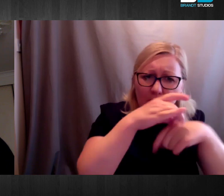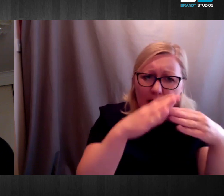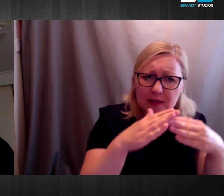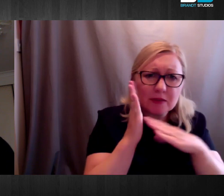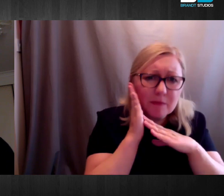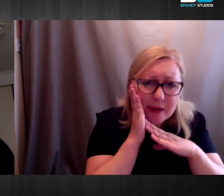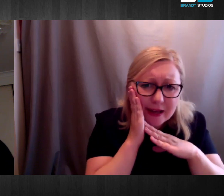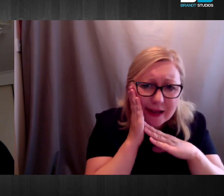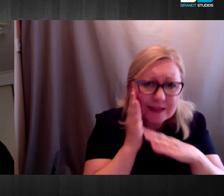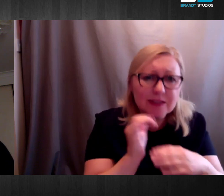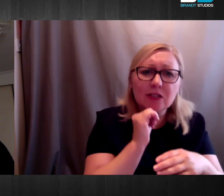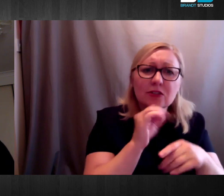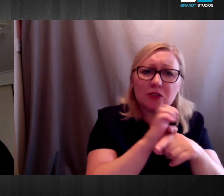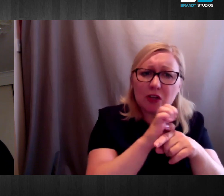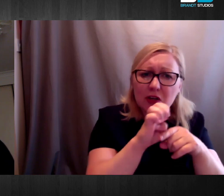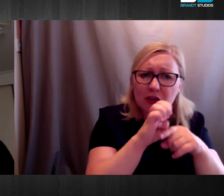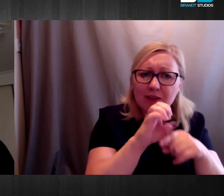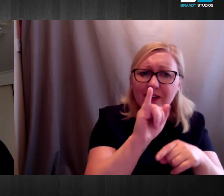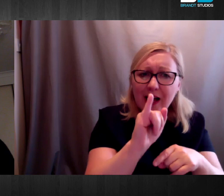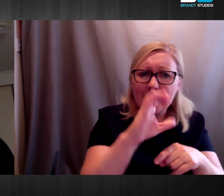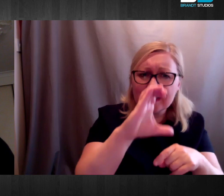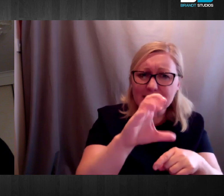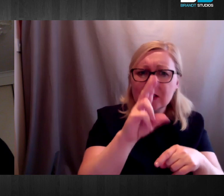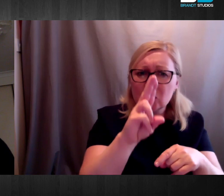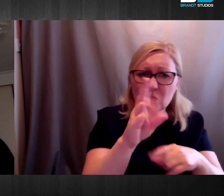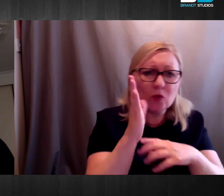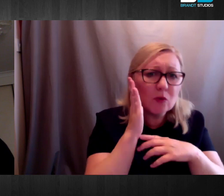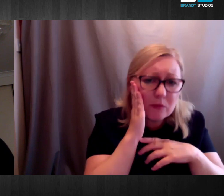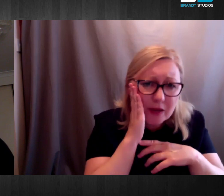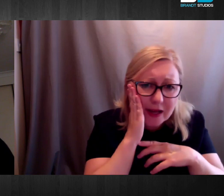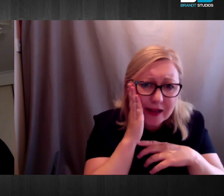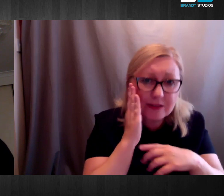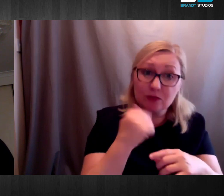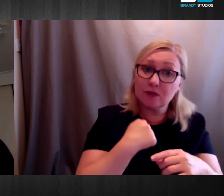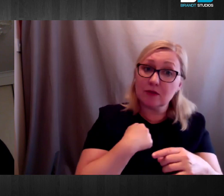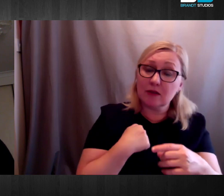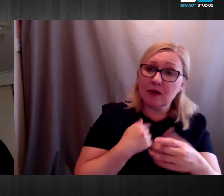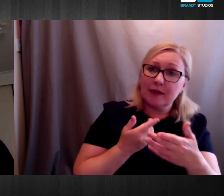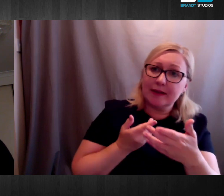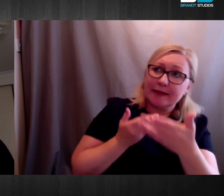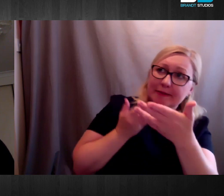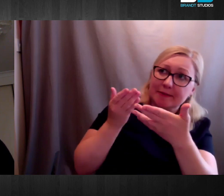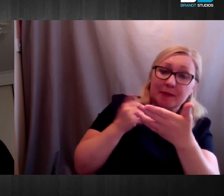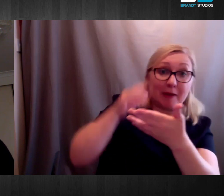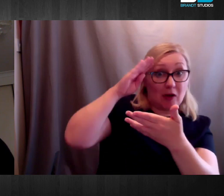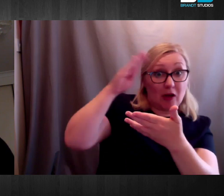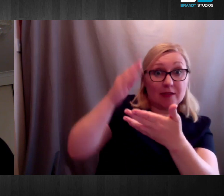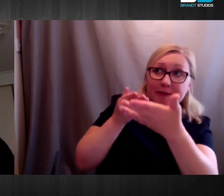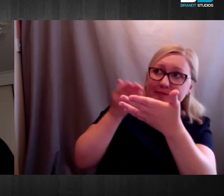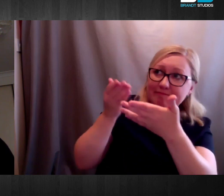bosses and said, how about if we set up a group that's led out of Telethon Kids Institute,